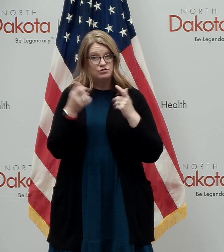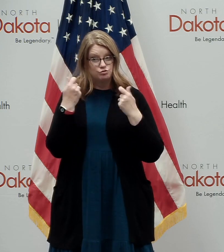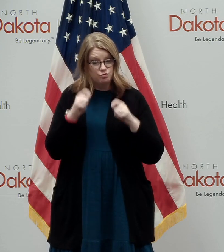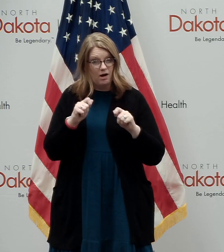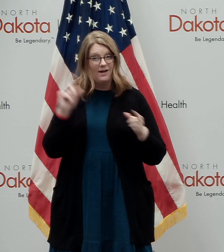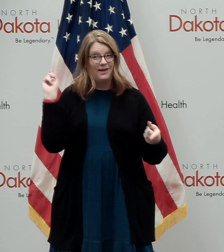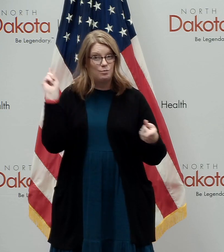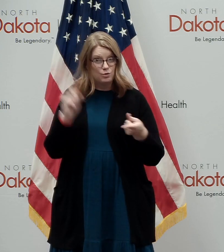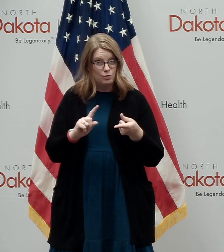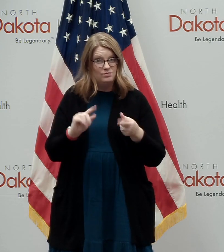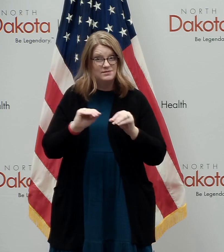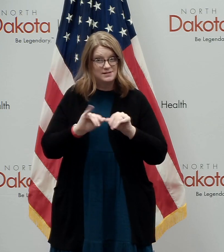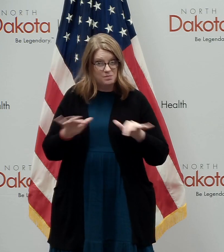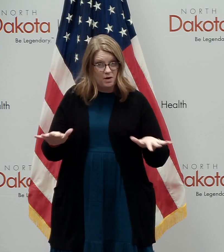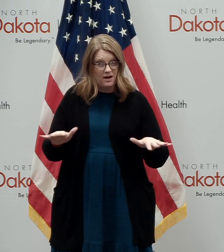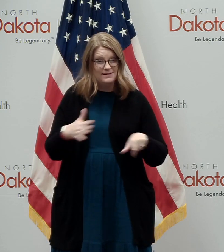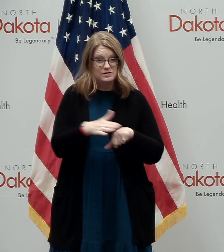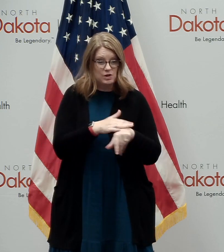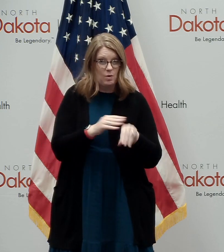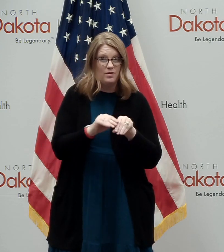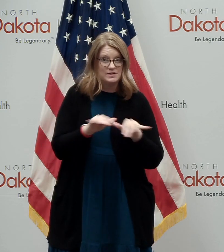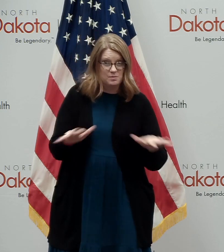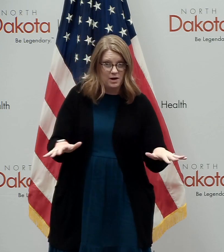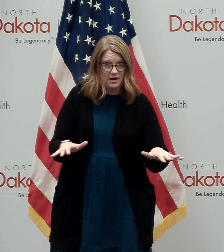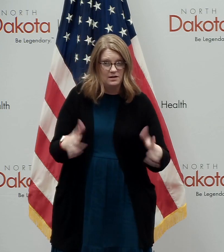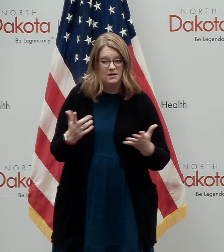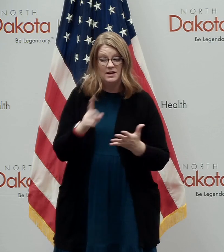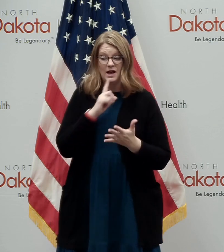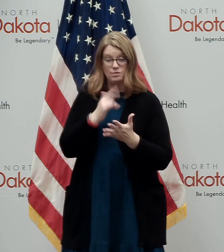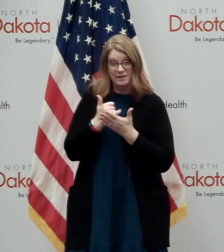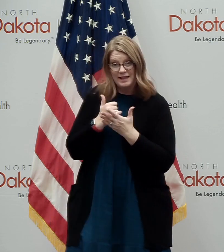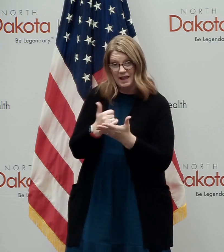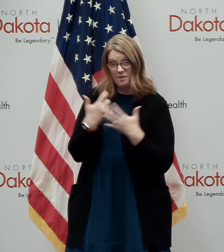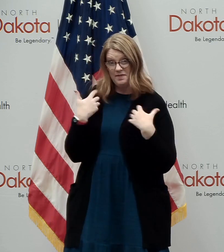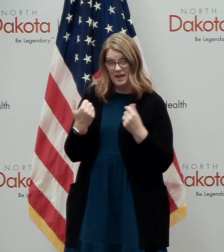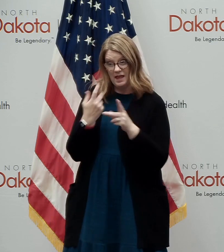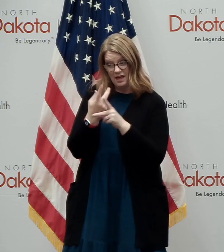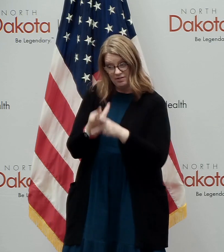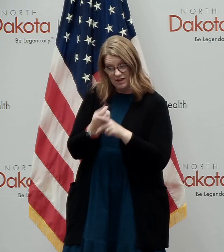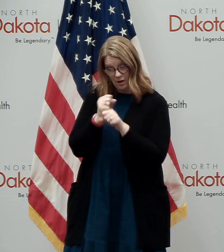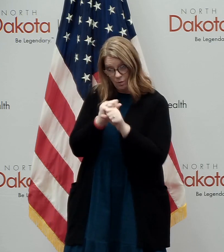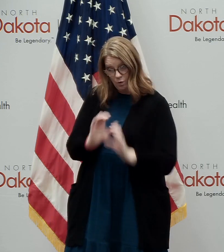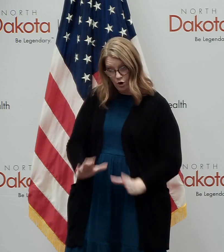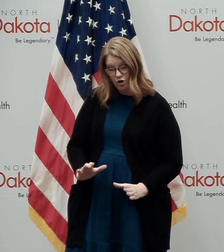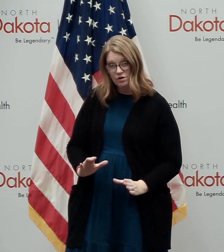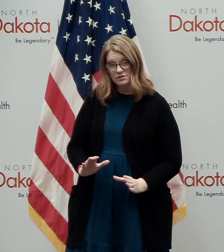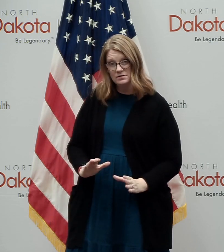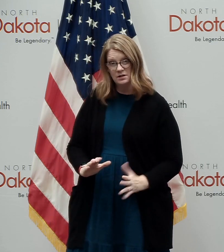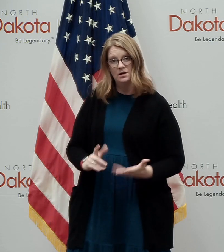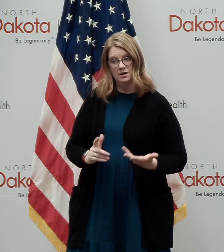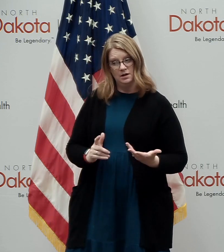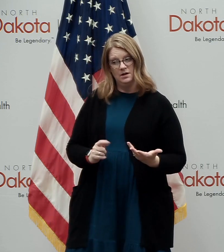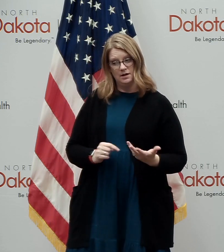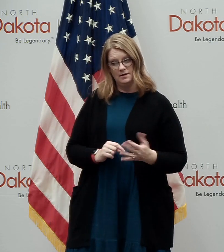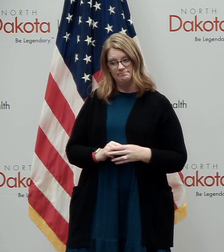protect the healthcare workers who every day are on the front lines trying to protect those that are most